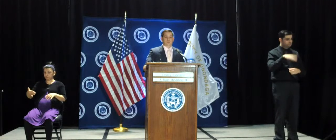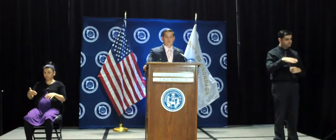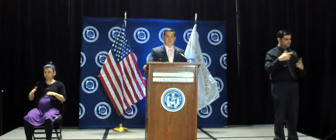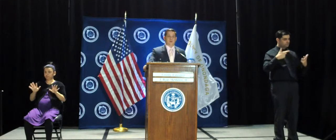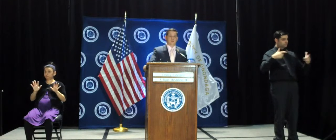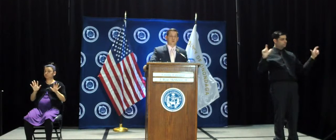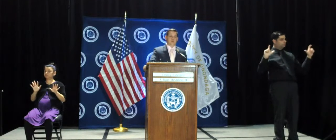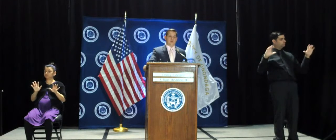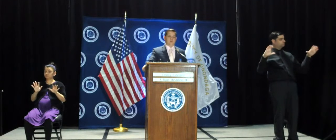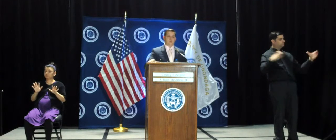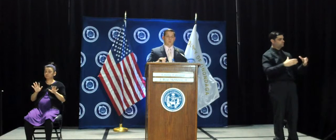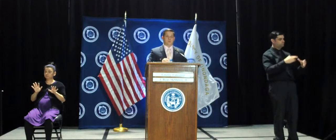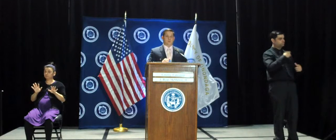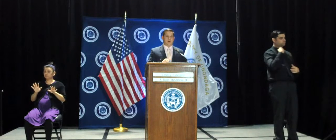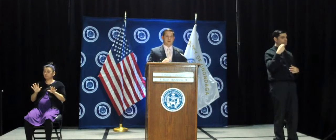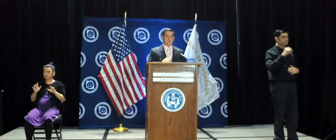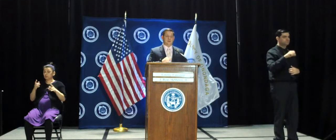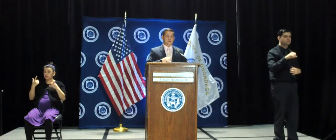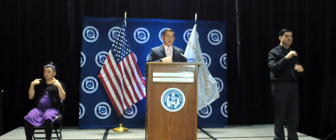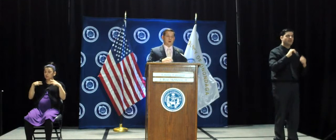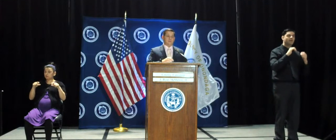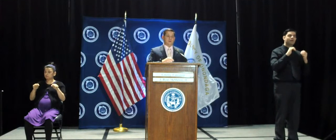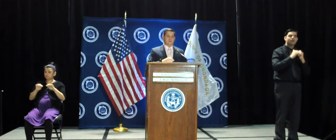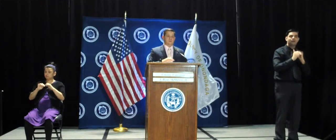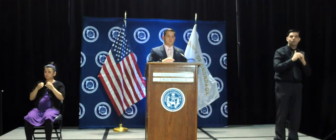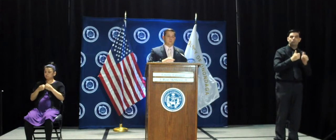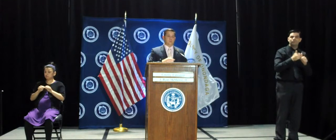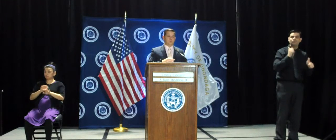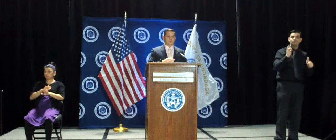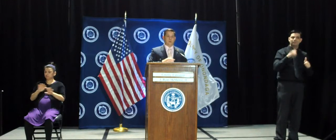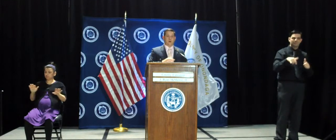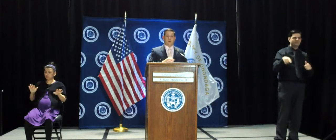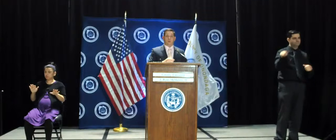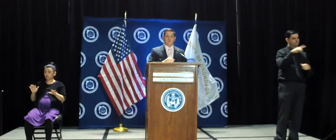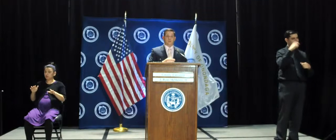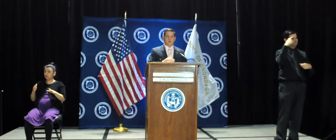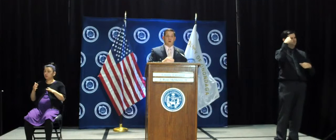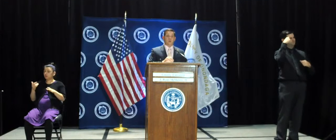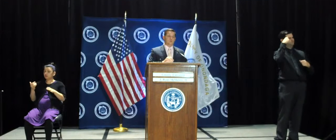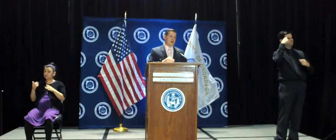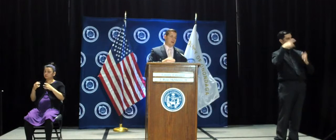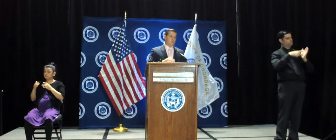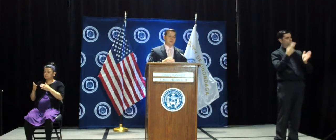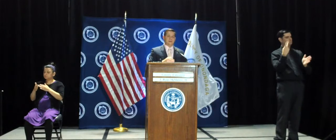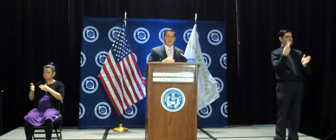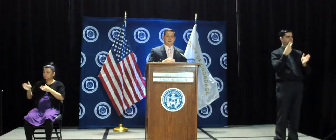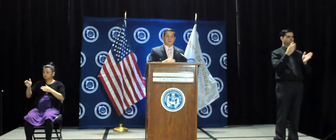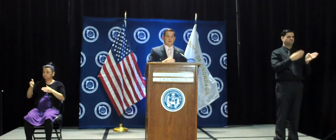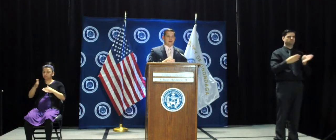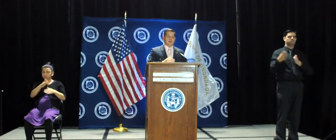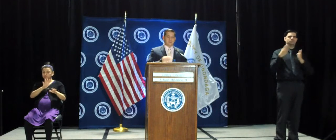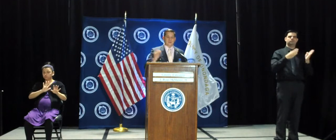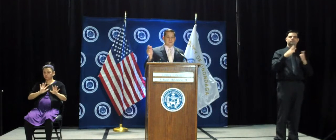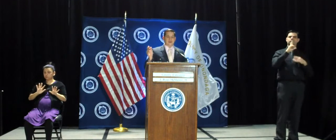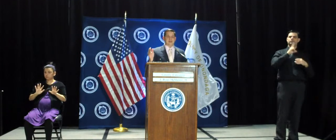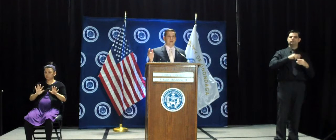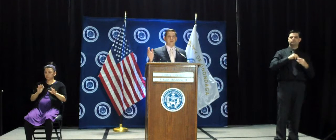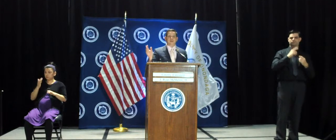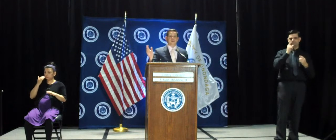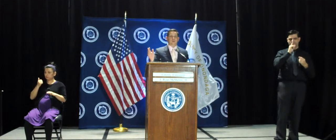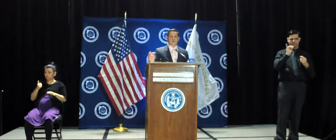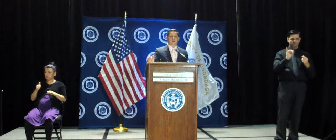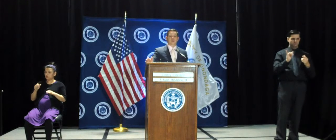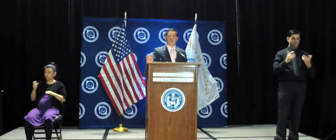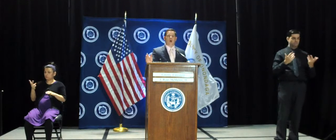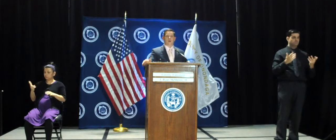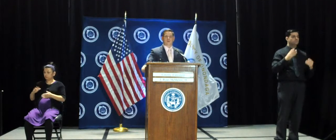those risks in a community, and I think we'll respond. We know. Everybody knows what Halloween did. And anybody who says Halloween